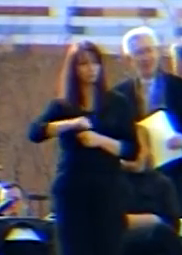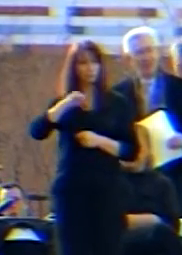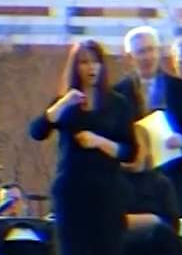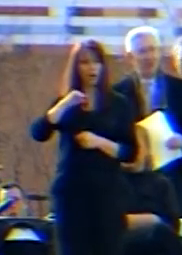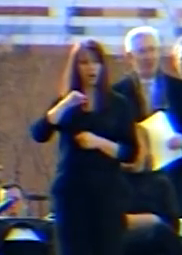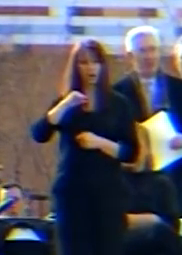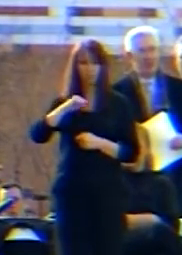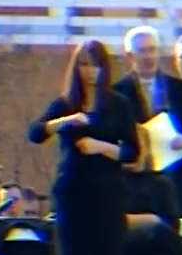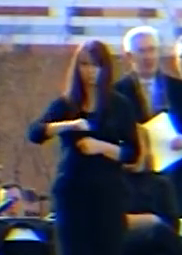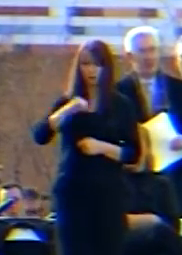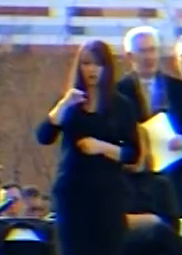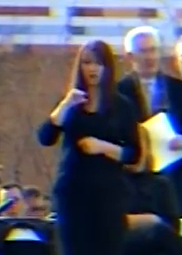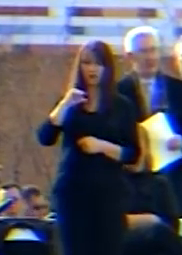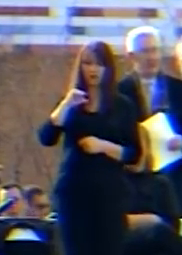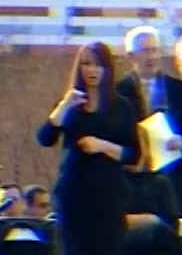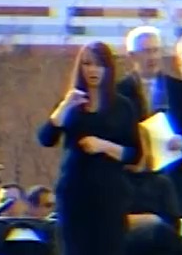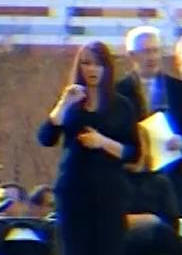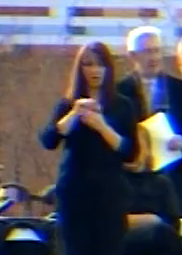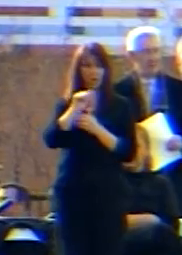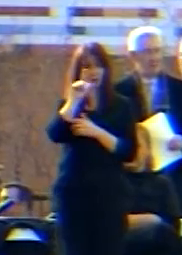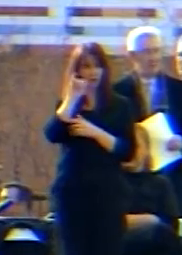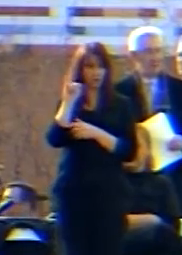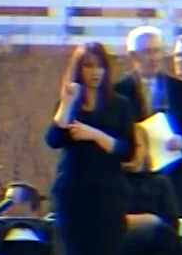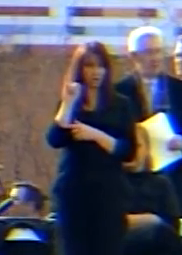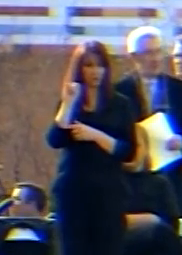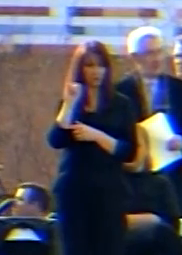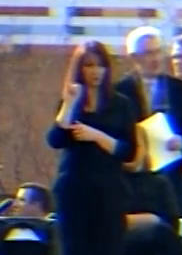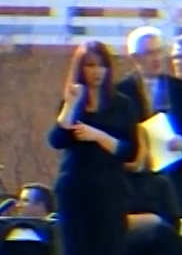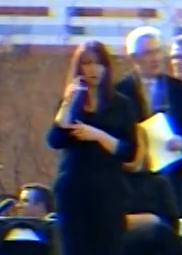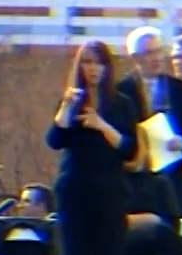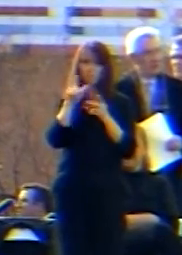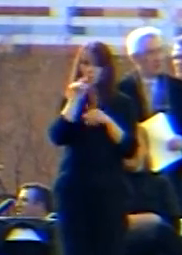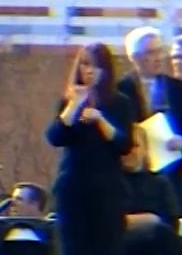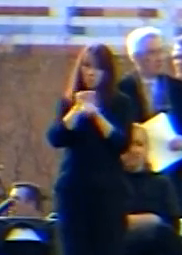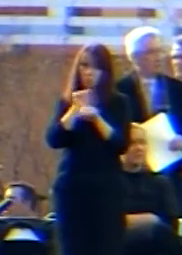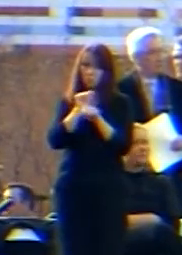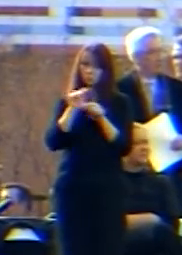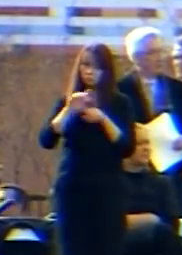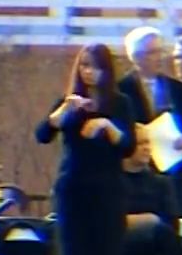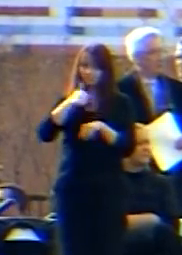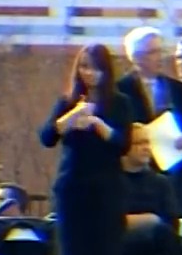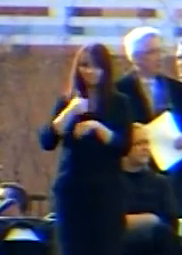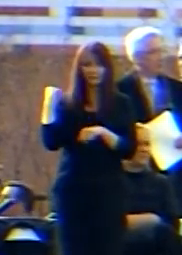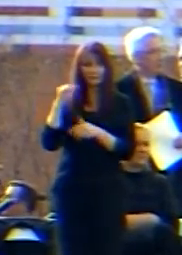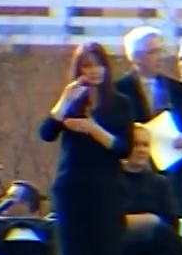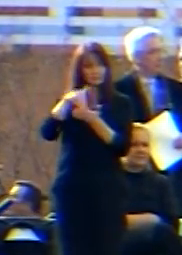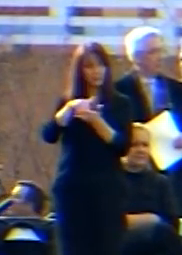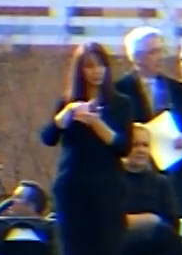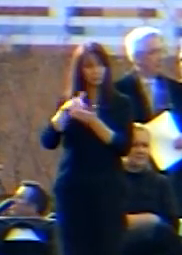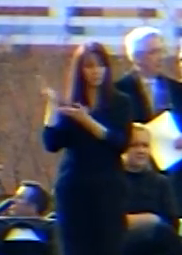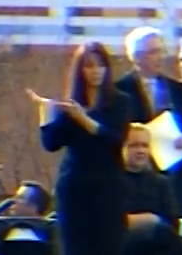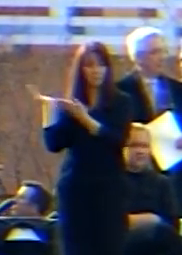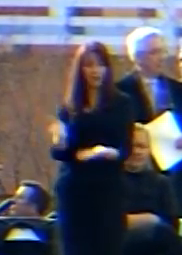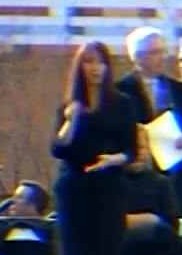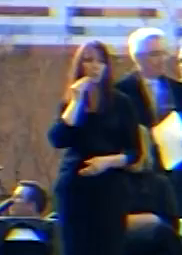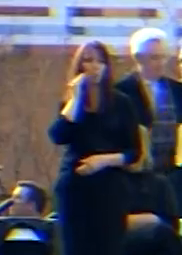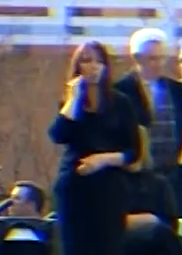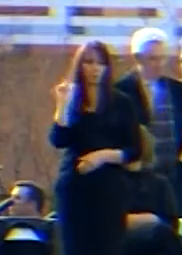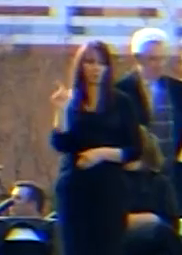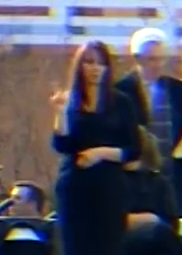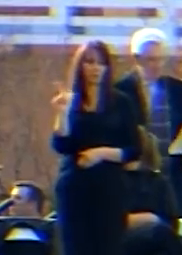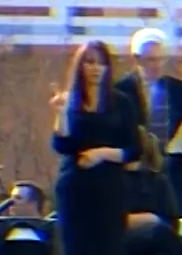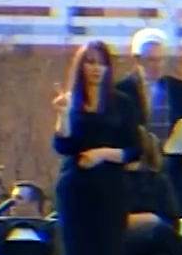proud. We are proud that he and those that have worked to organize this center brought this back to